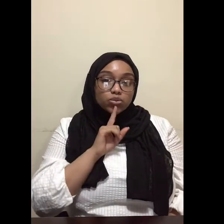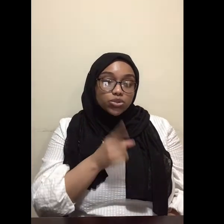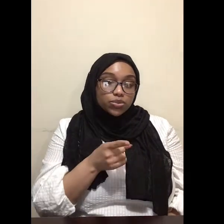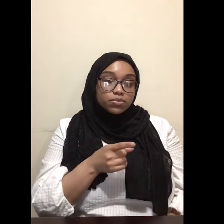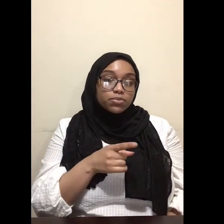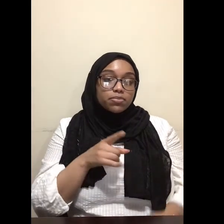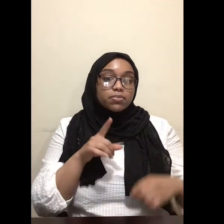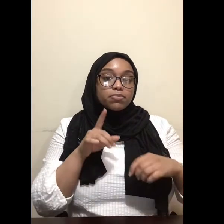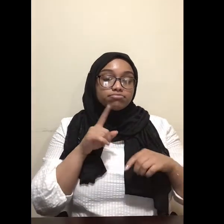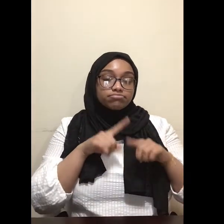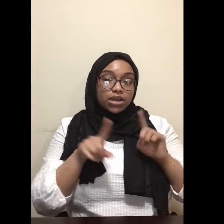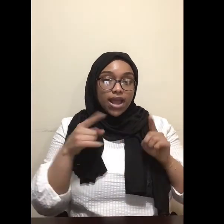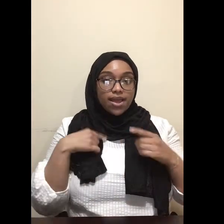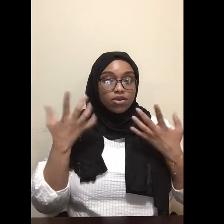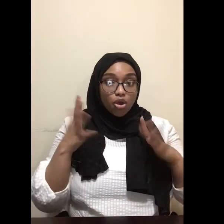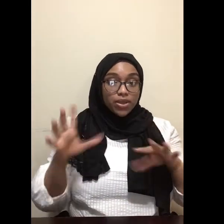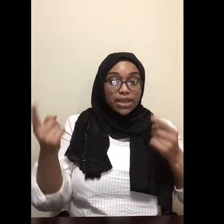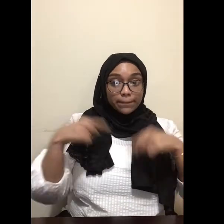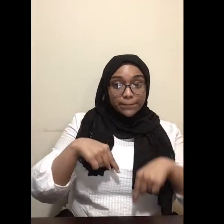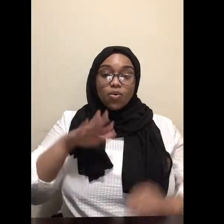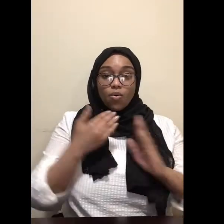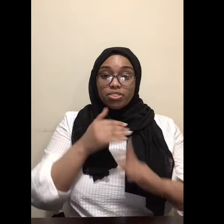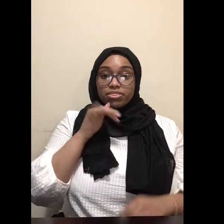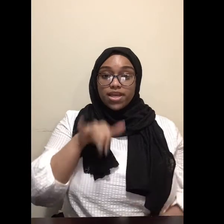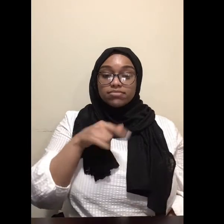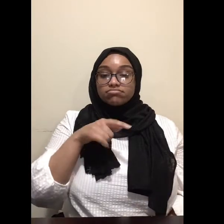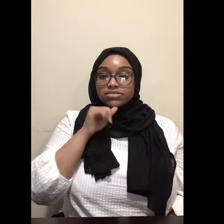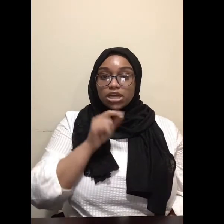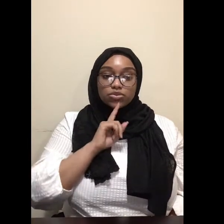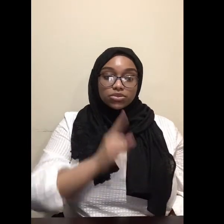you're interested in this project.